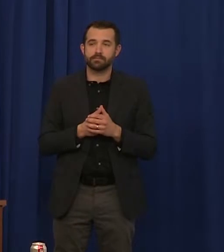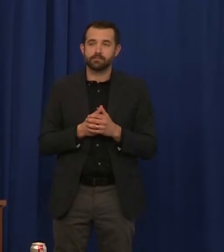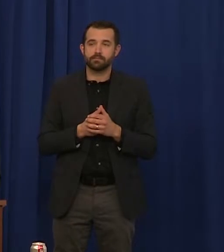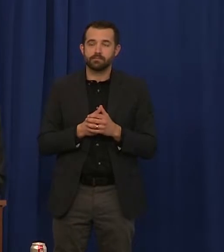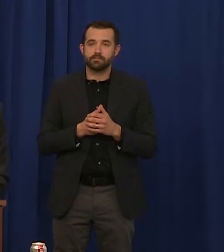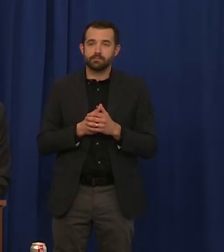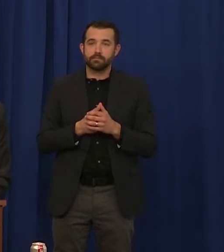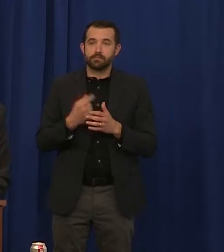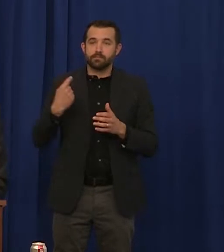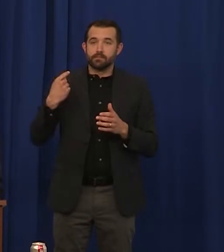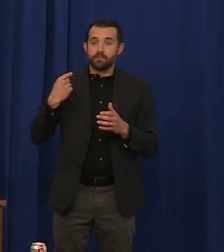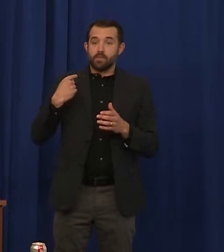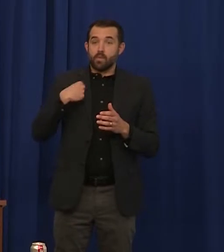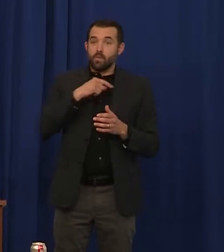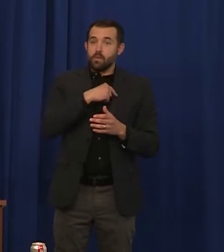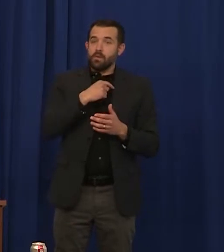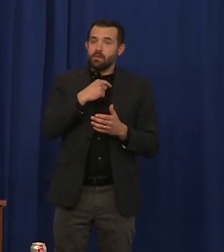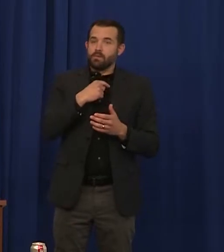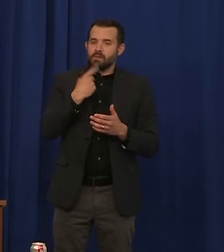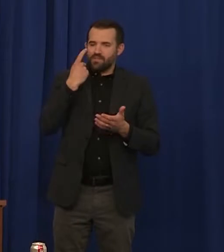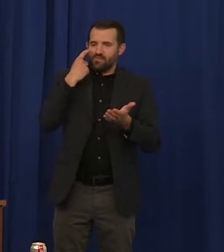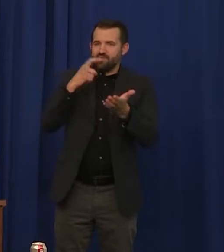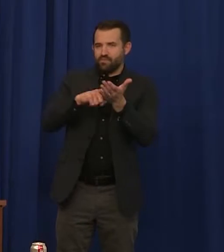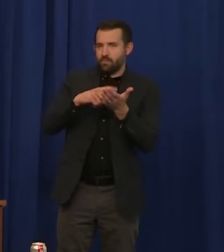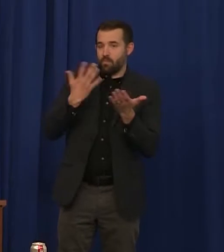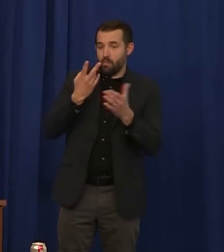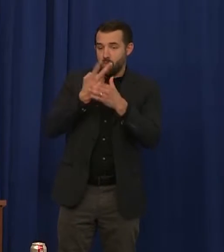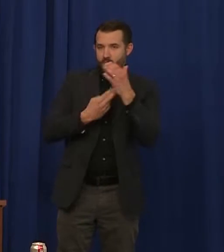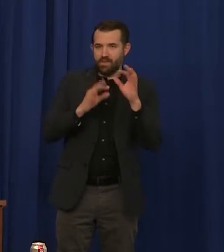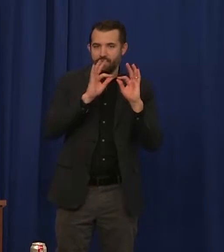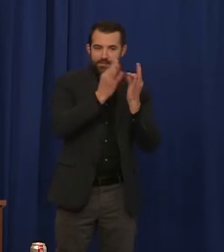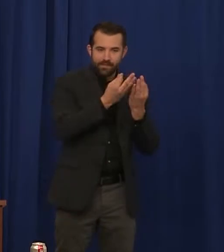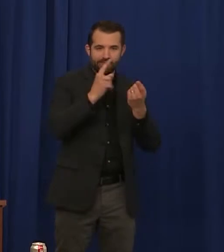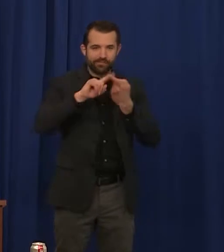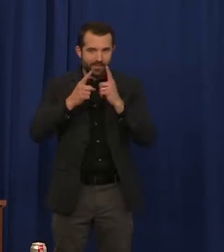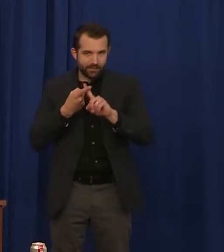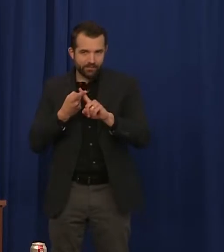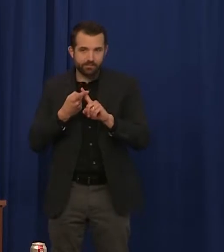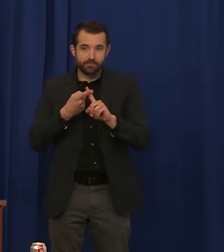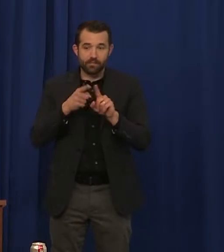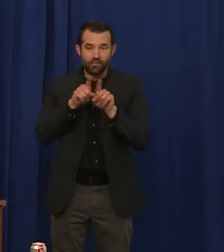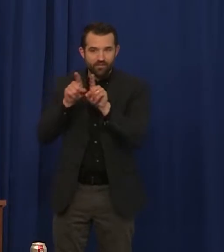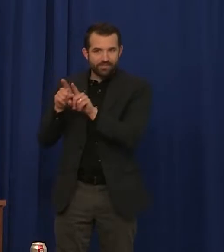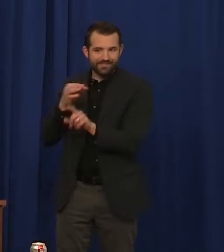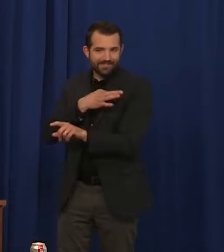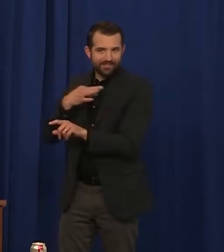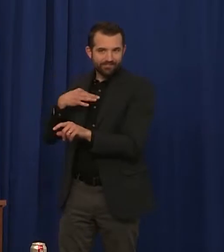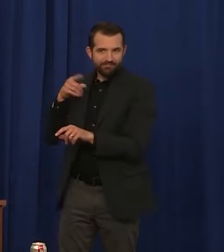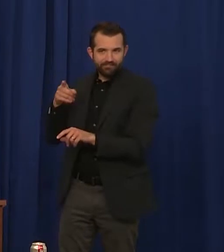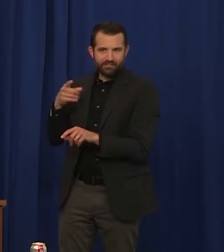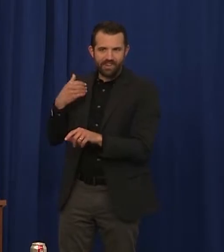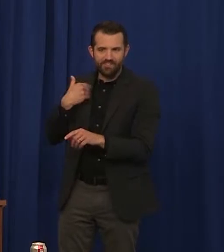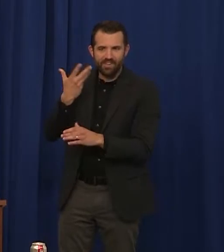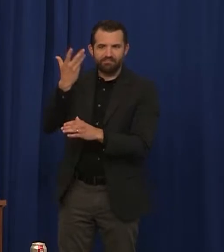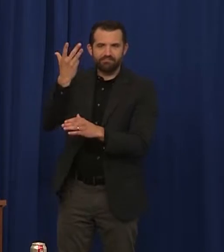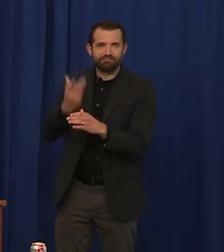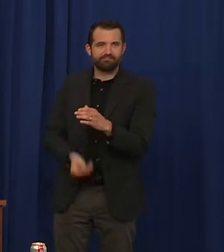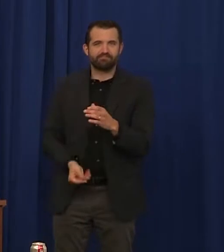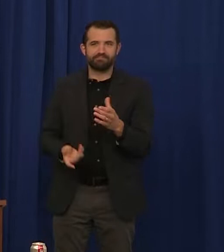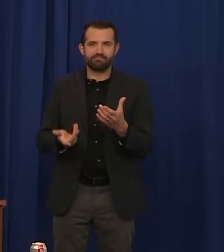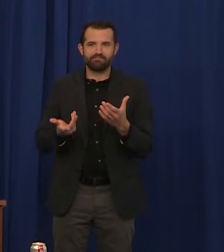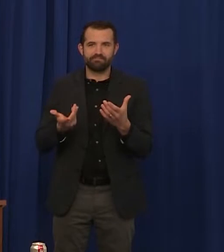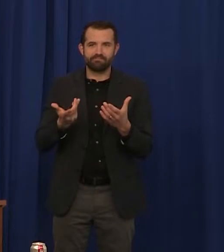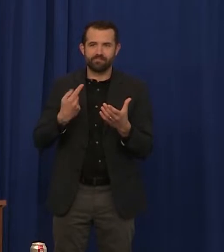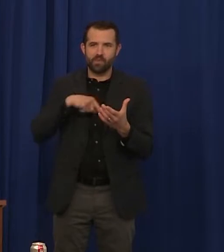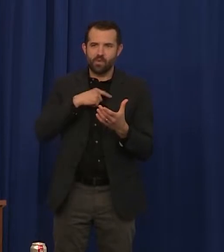We acknowledge the loss that they face, and we, all of us collectively, share in the grief of those who are